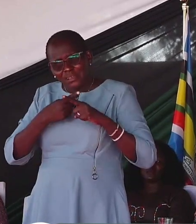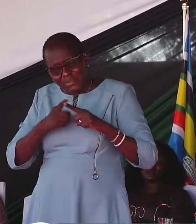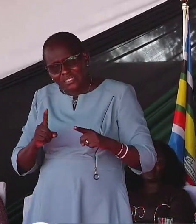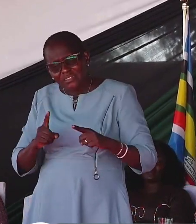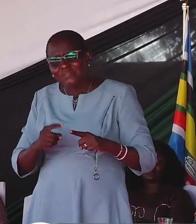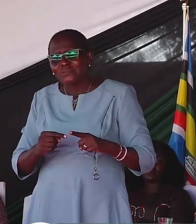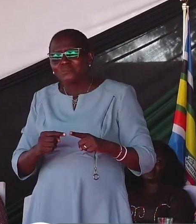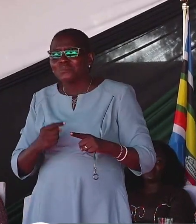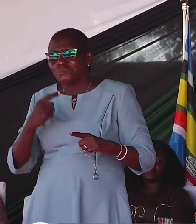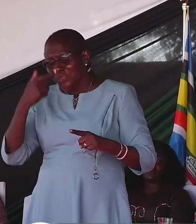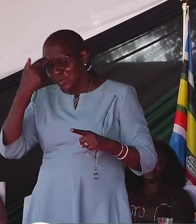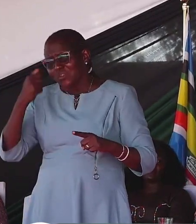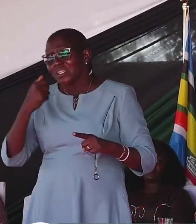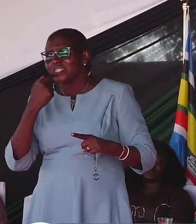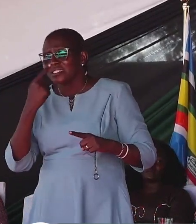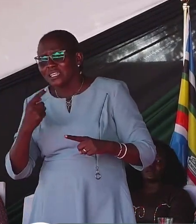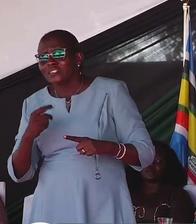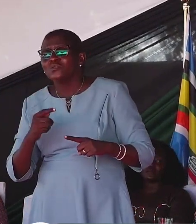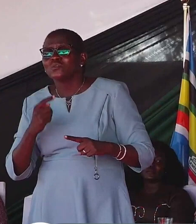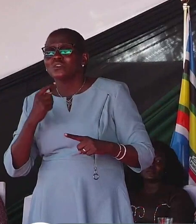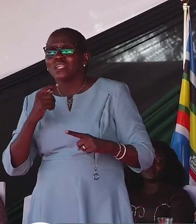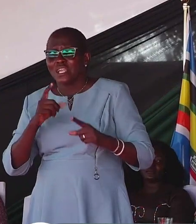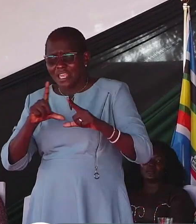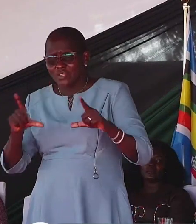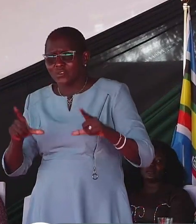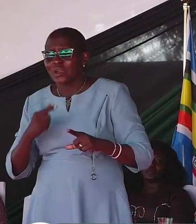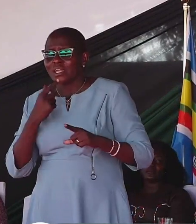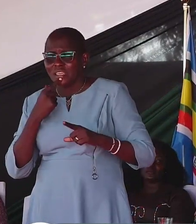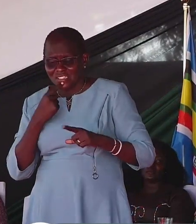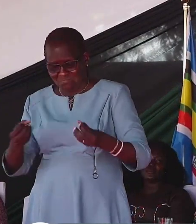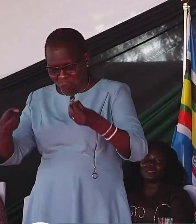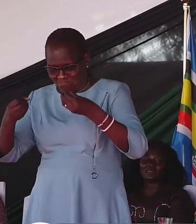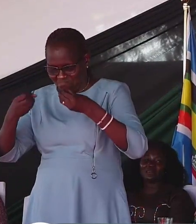Rudolph, Lake Turkana, then it belongs to Turkana